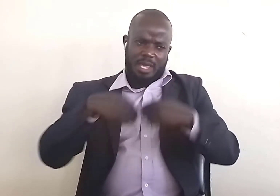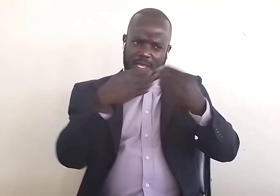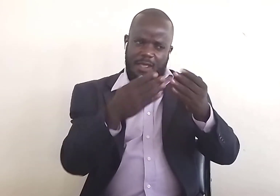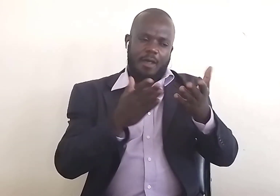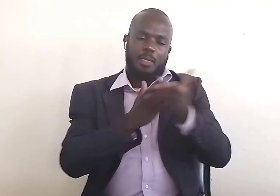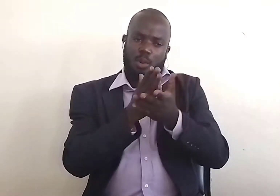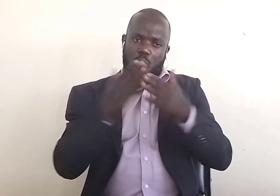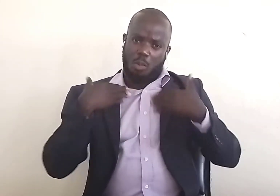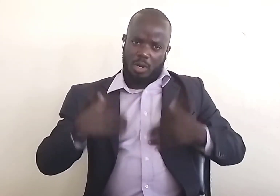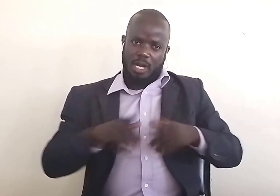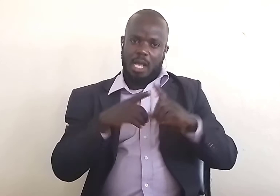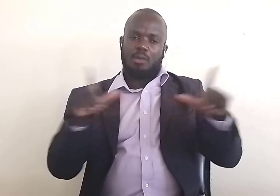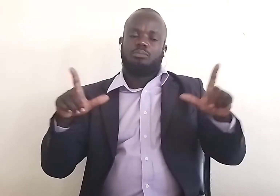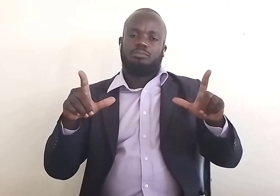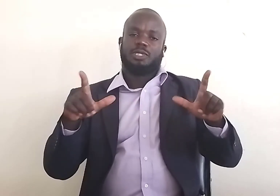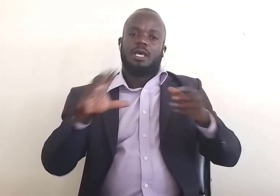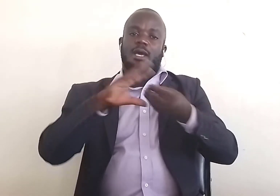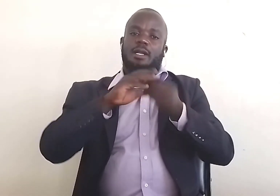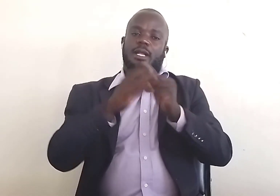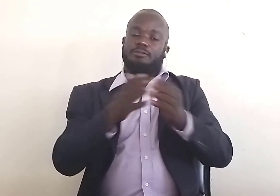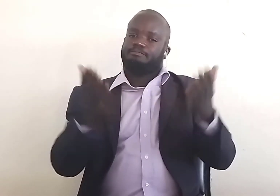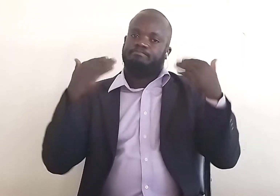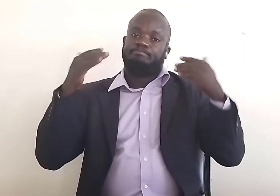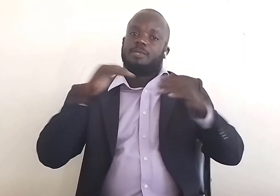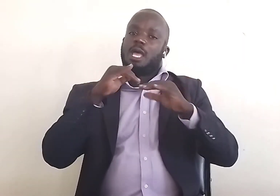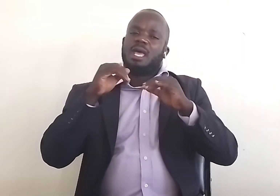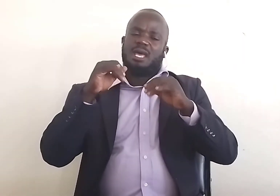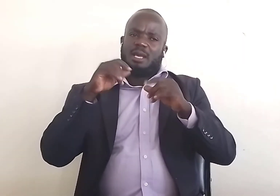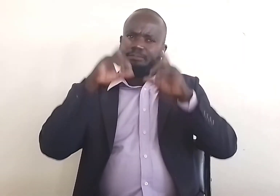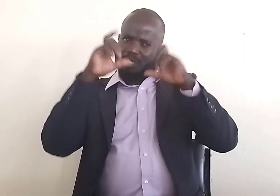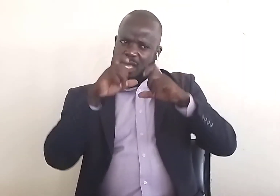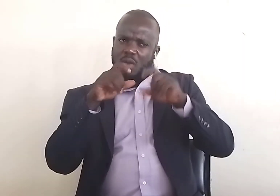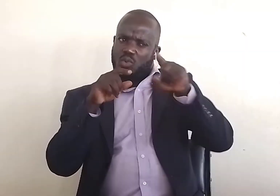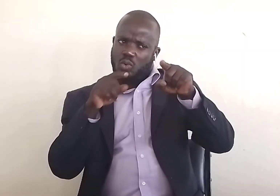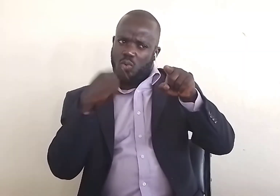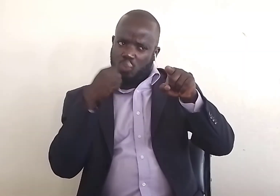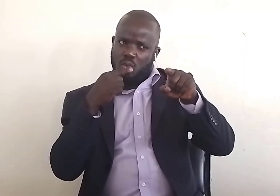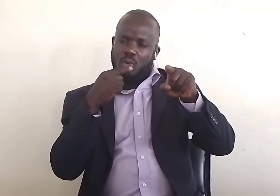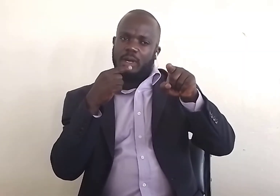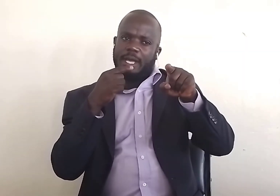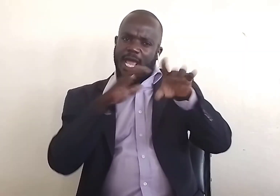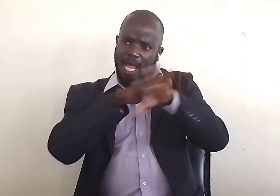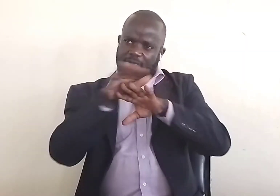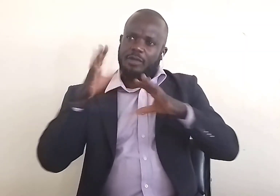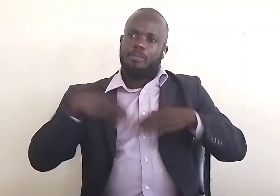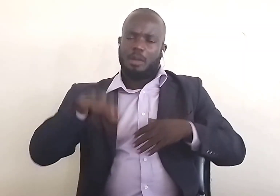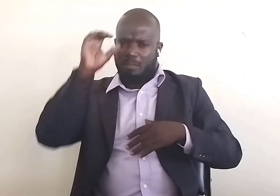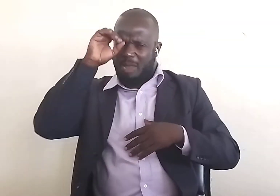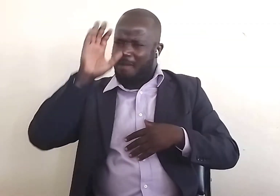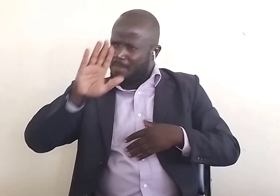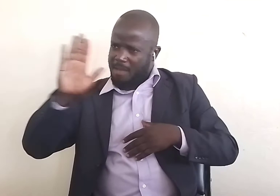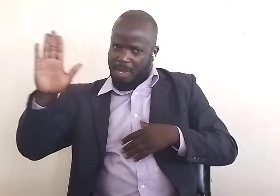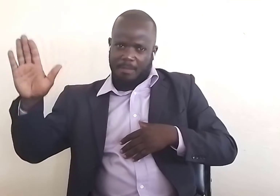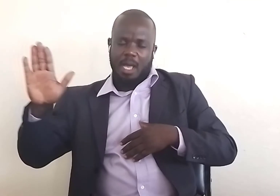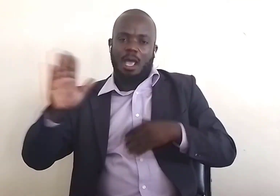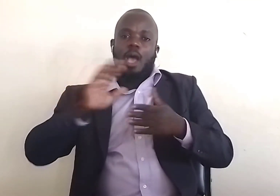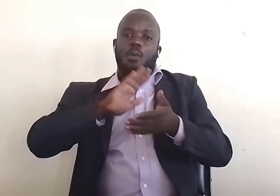our body language creates lasting images of who we are and influences people's opinions of us without a